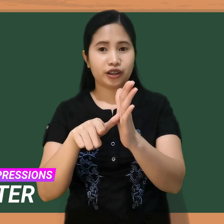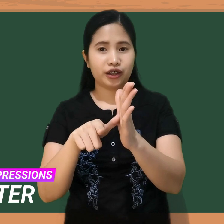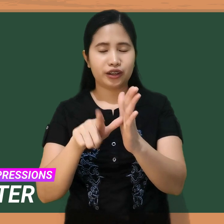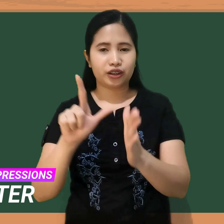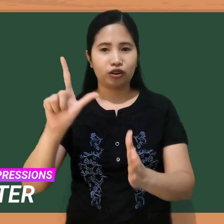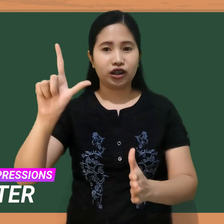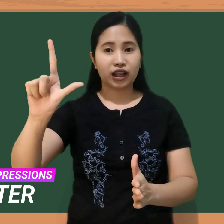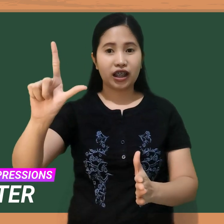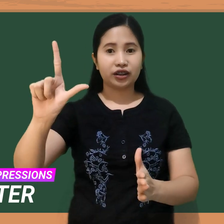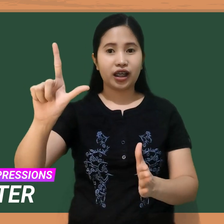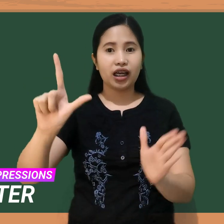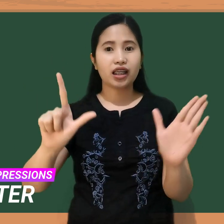Later. So, initial letter L,